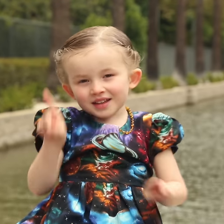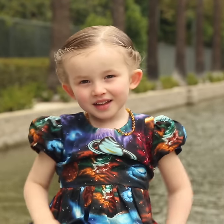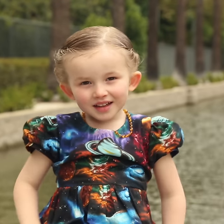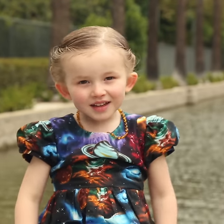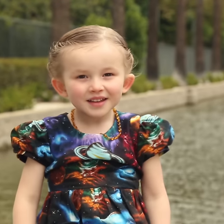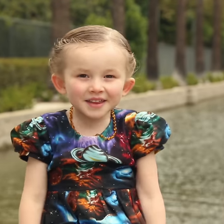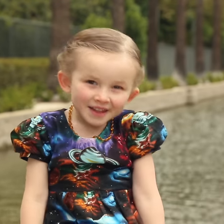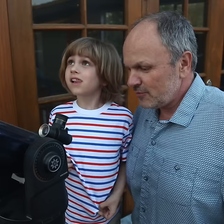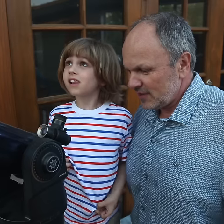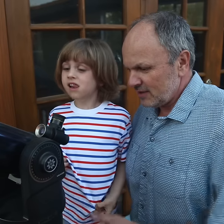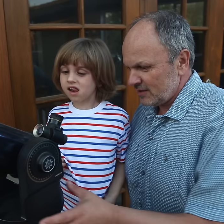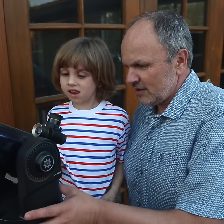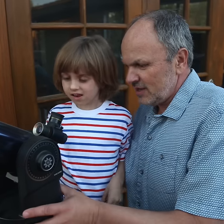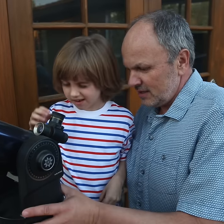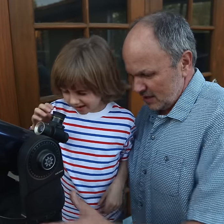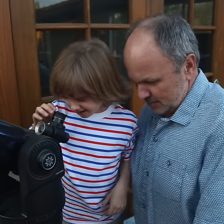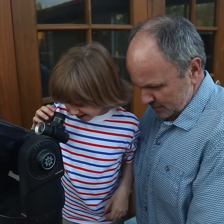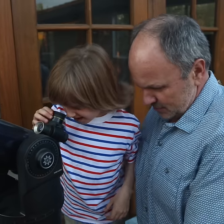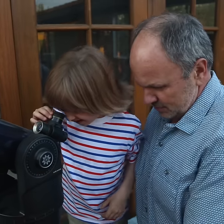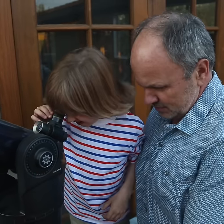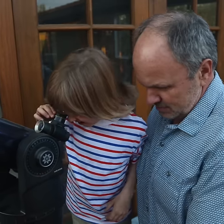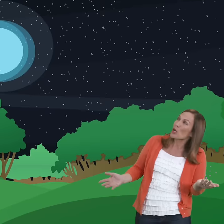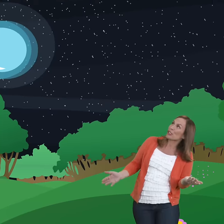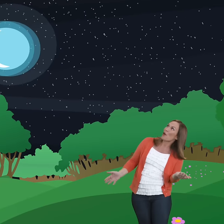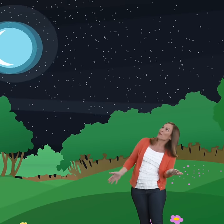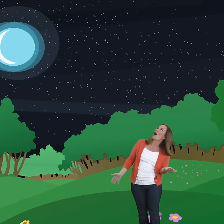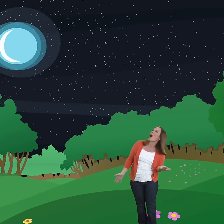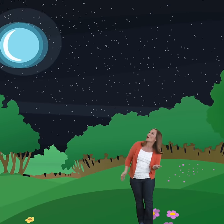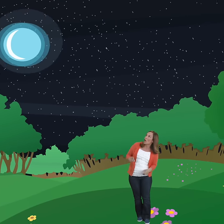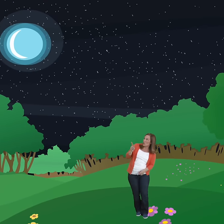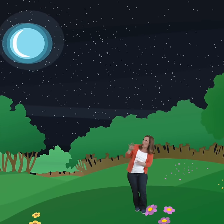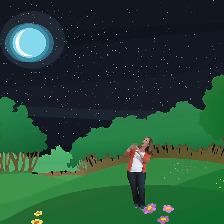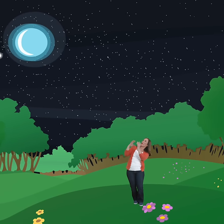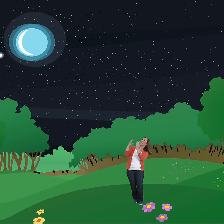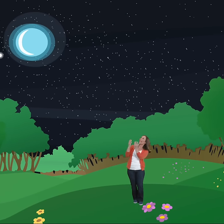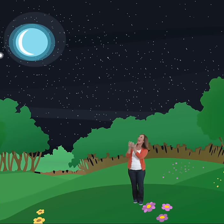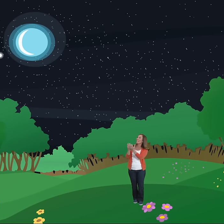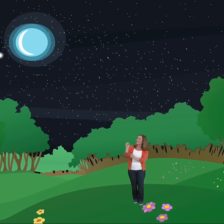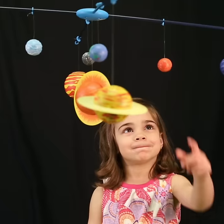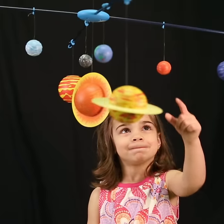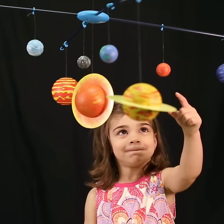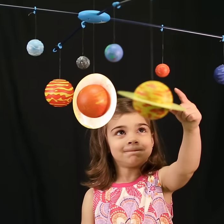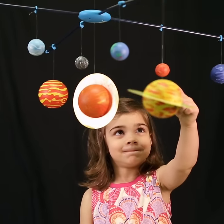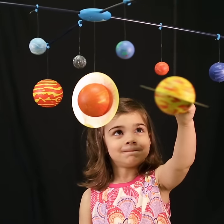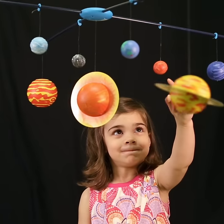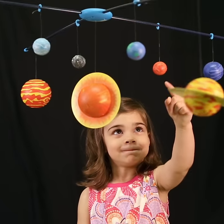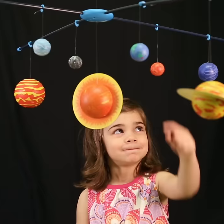you were a star. It's hard to tell 'cause you're so far. You're a planet, yes, it's true.